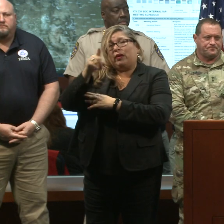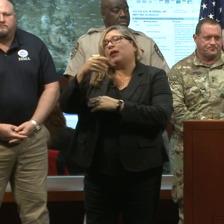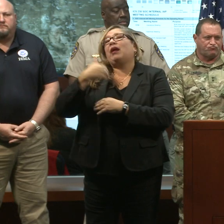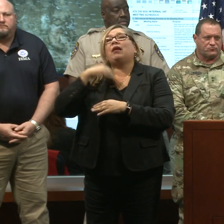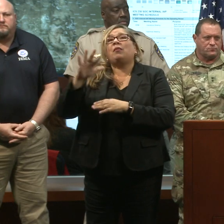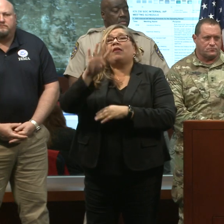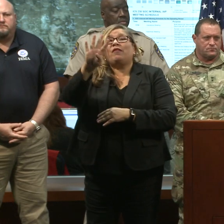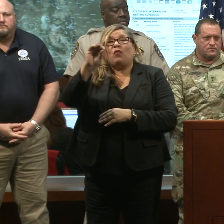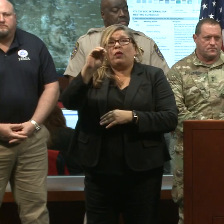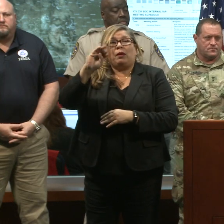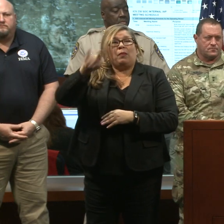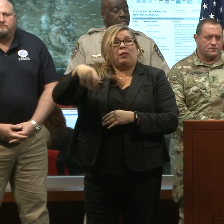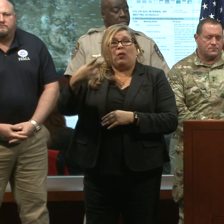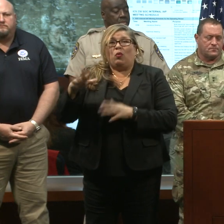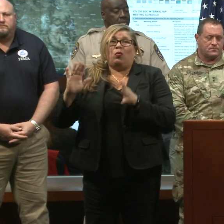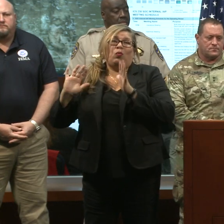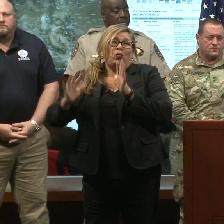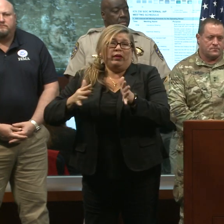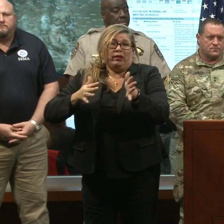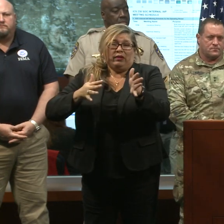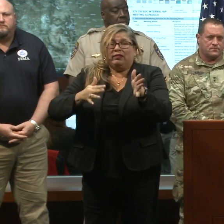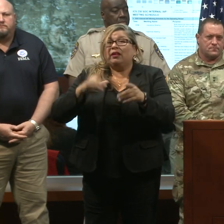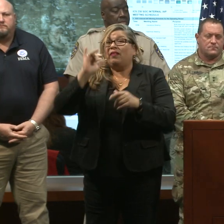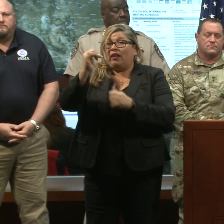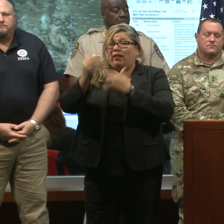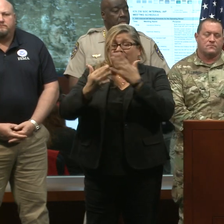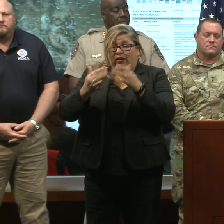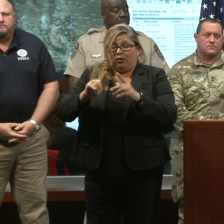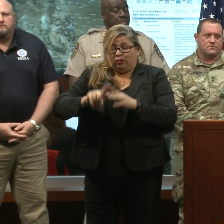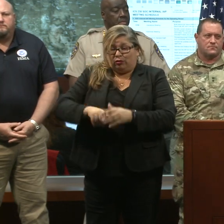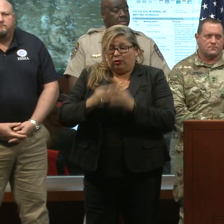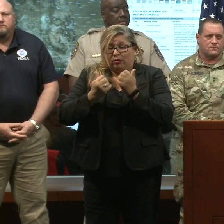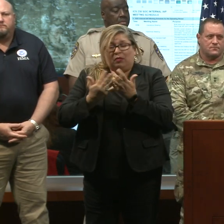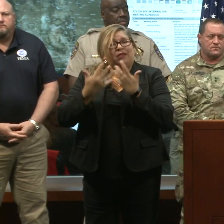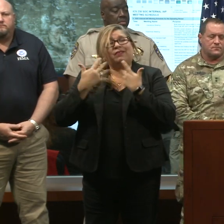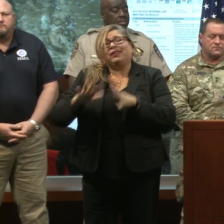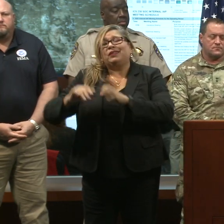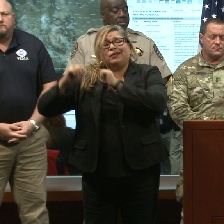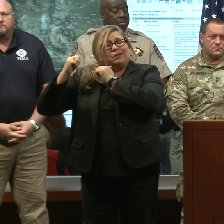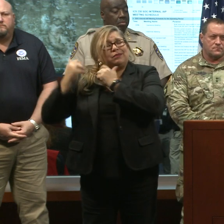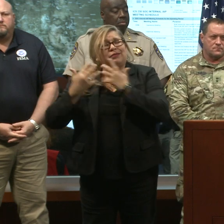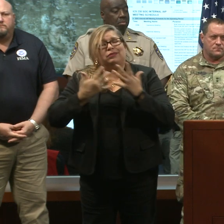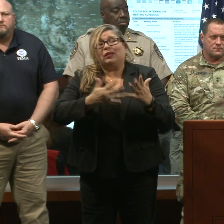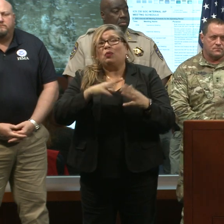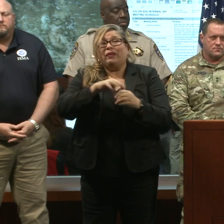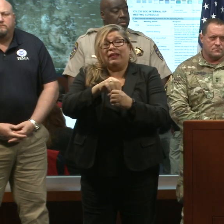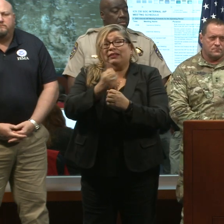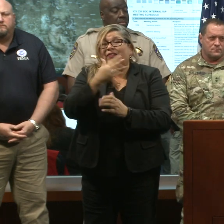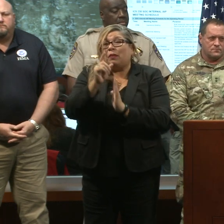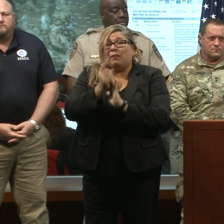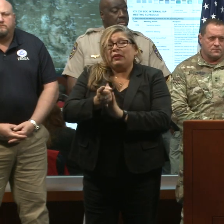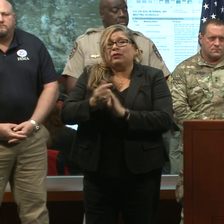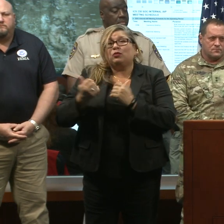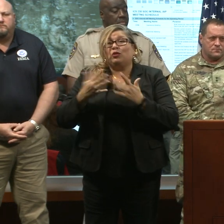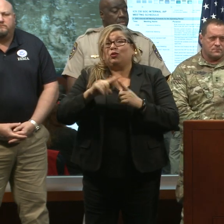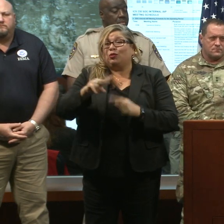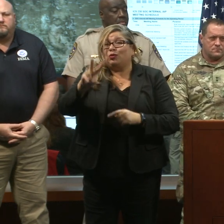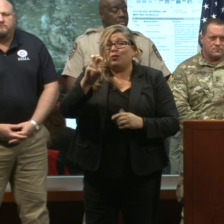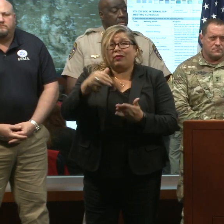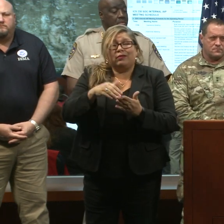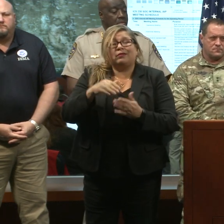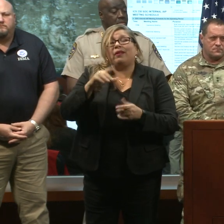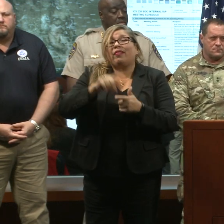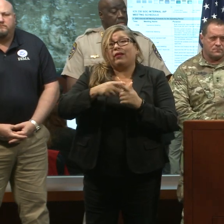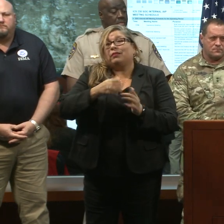40 mile an hour winds. That fire, from the second it started, was off to the races, quickly grew within minutes to 200, 1,000